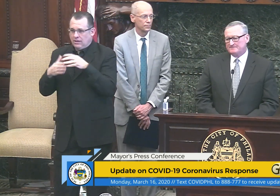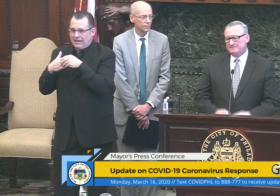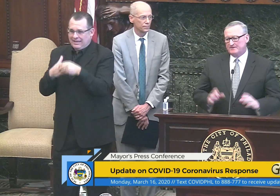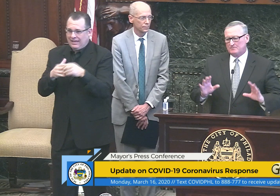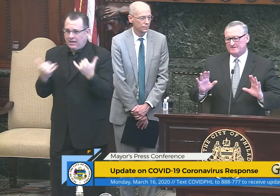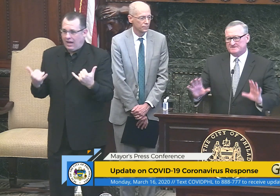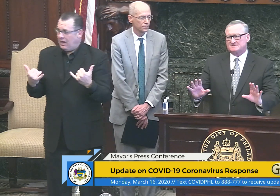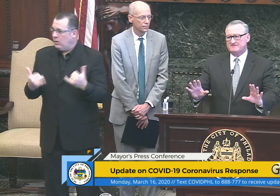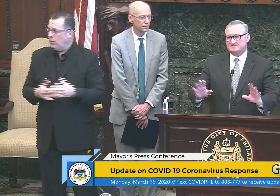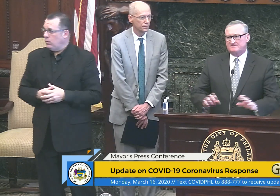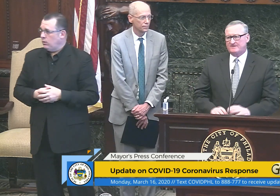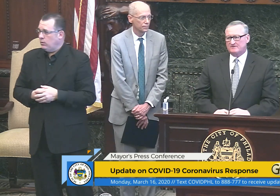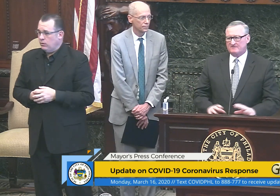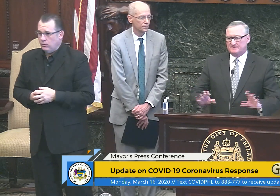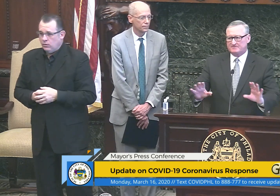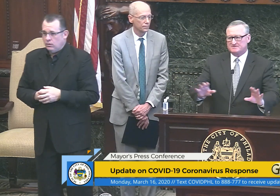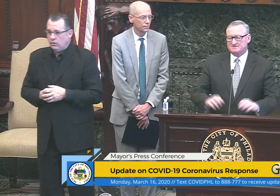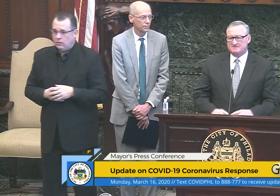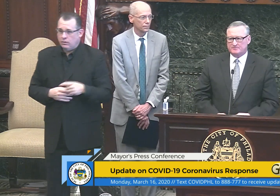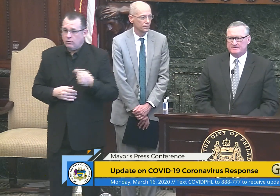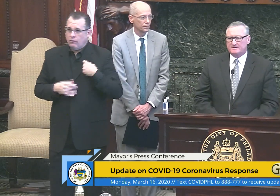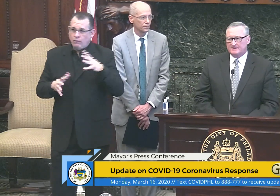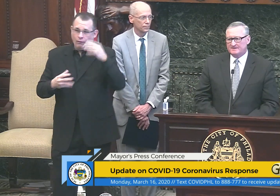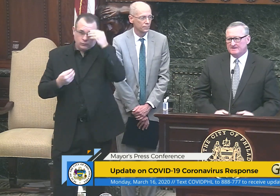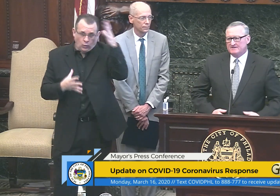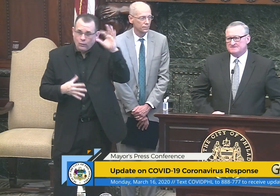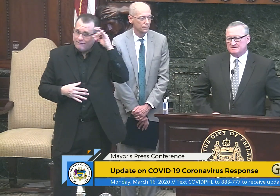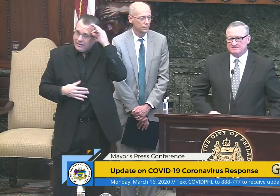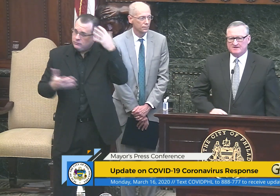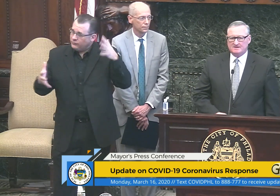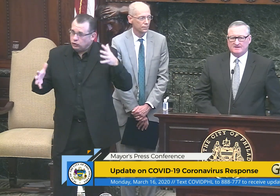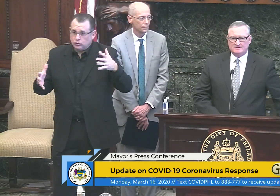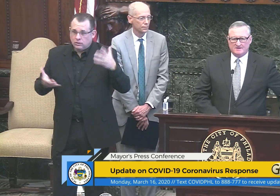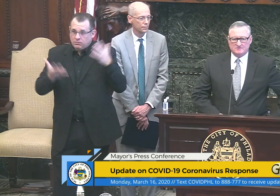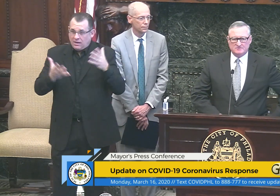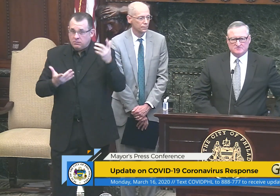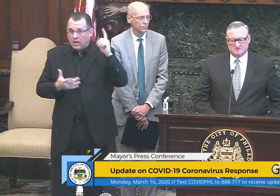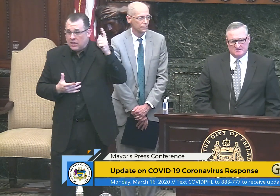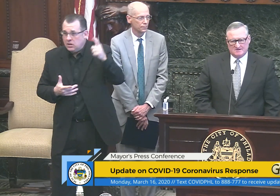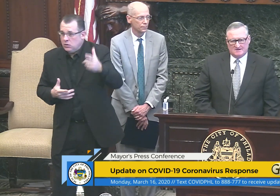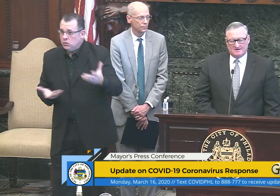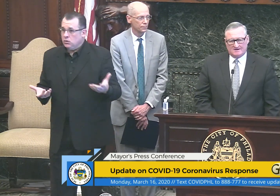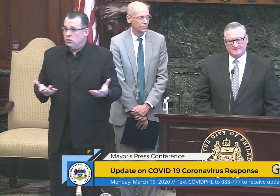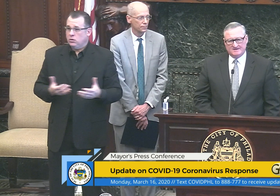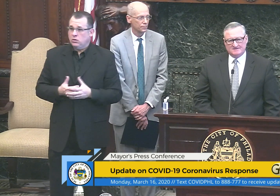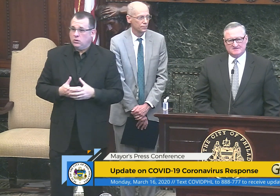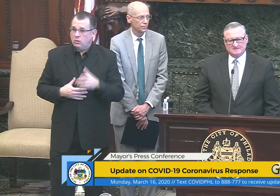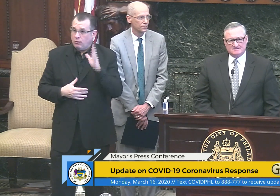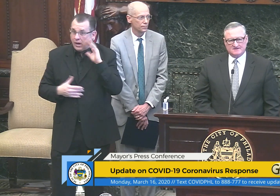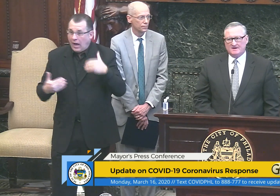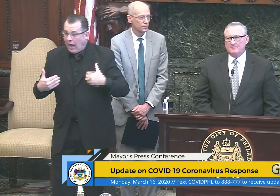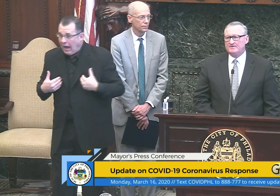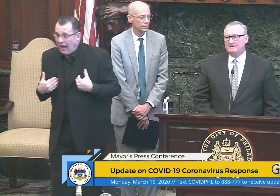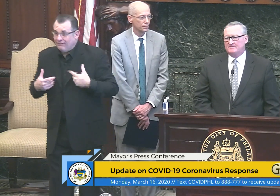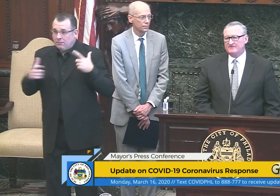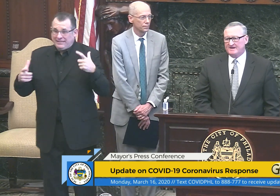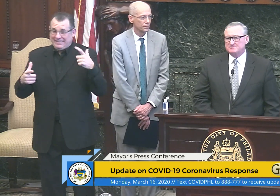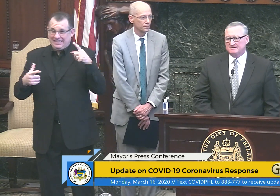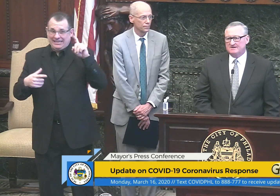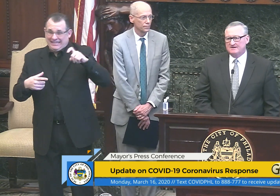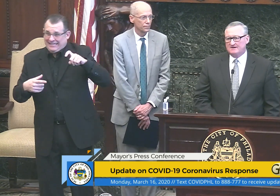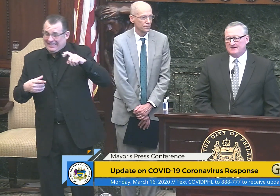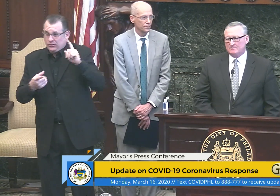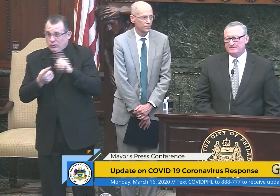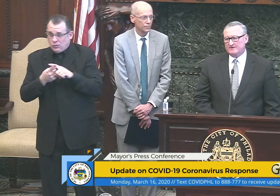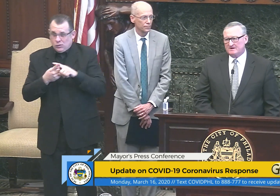want to dismiss the federal government, because at some point in time there's going to be a huge need to help